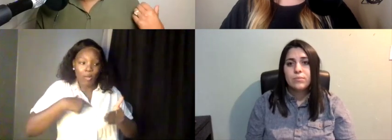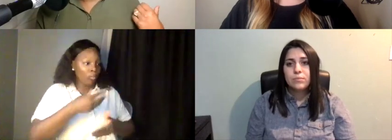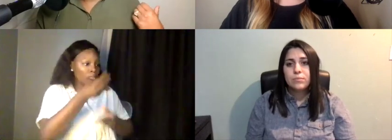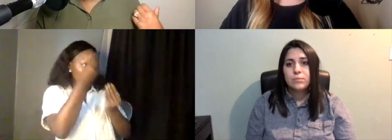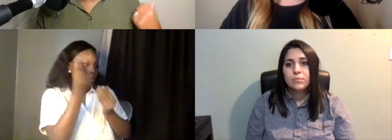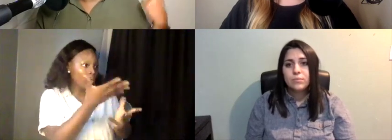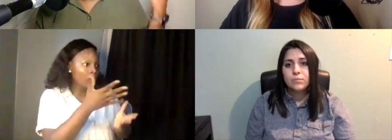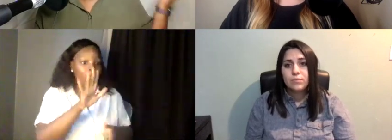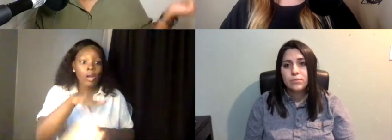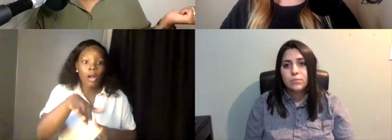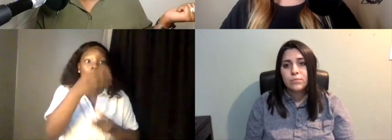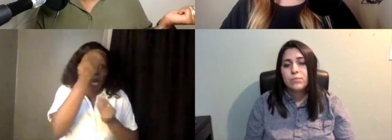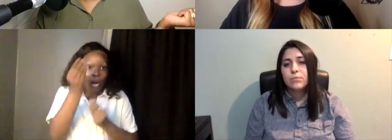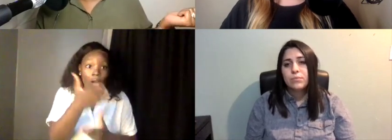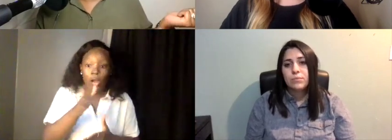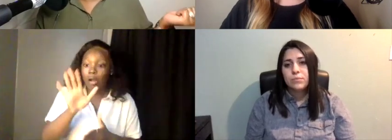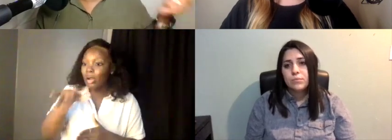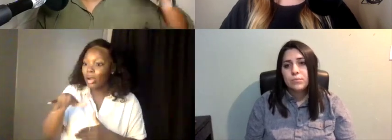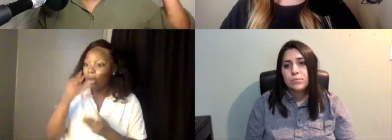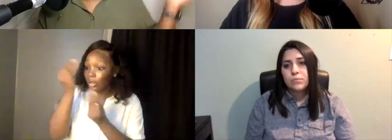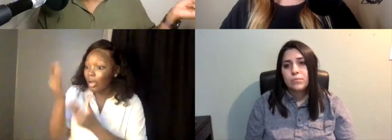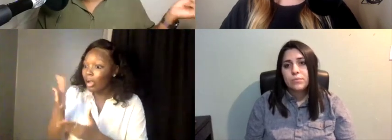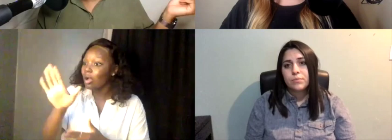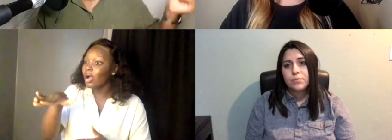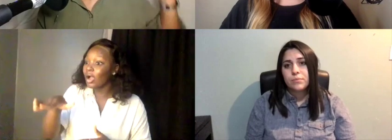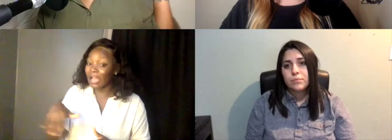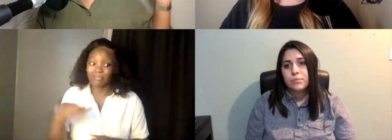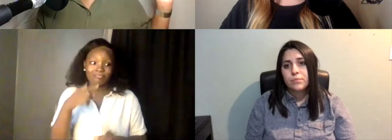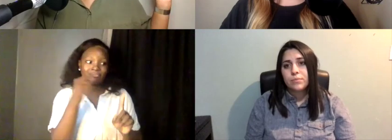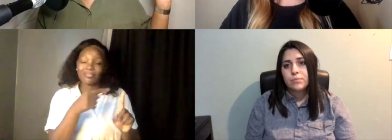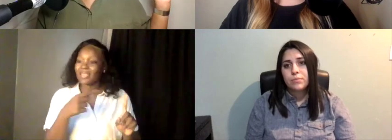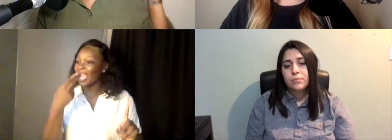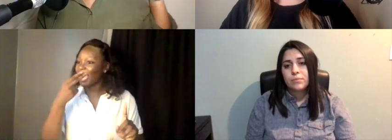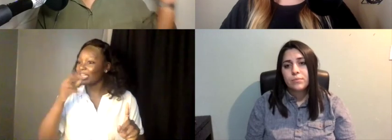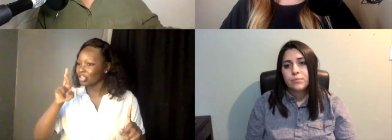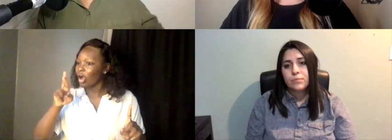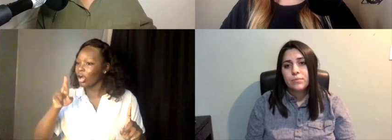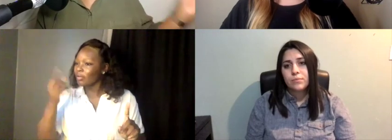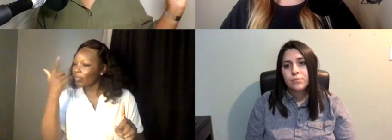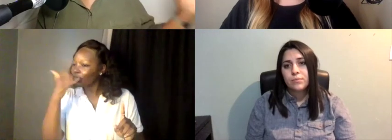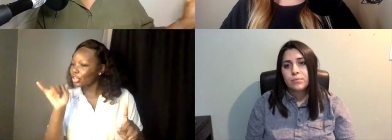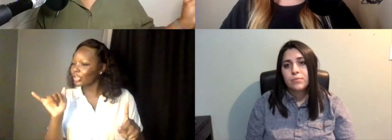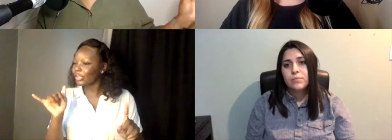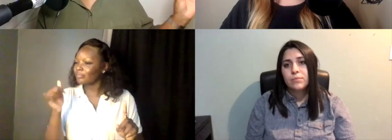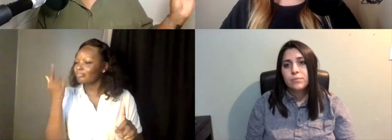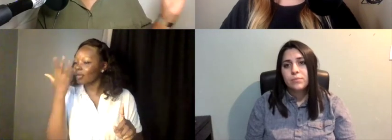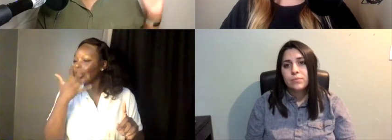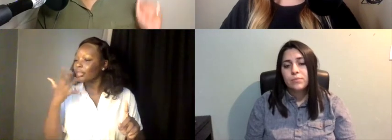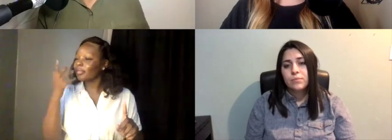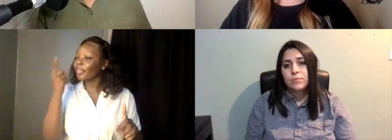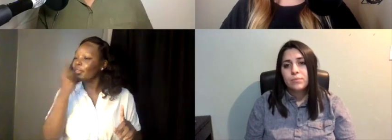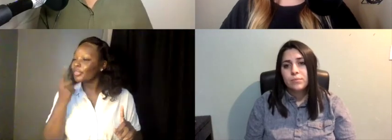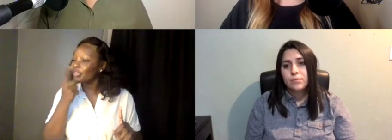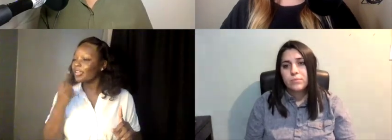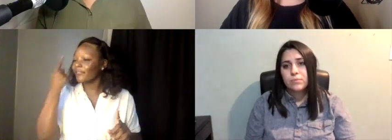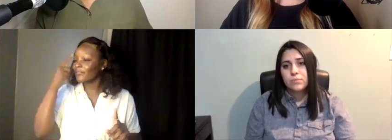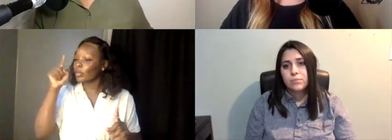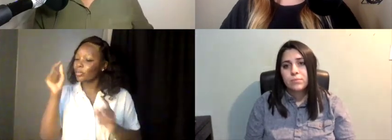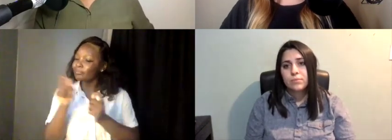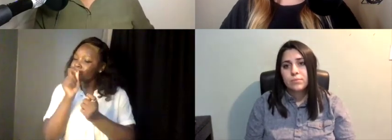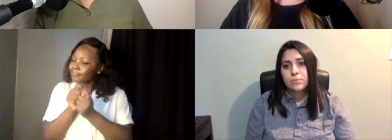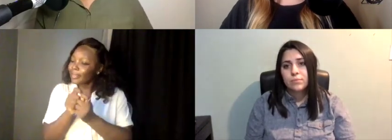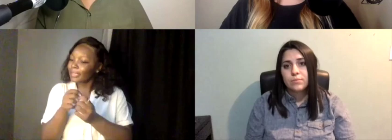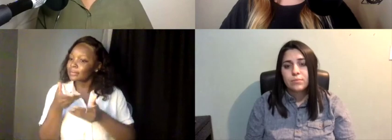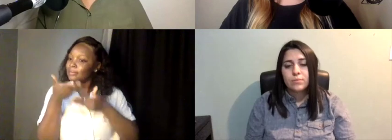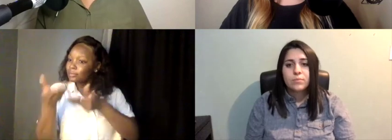called the person in HR and, like, this is what they're looking for. So, like, just do that. You know, there has been so many times where people have been, well, I don't know,